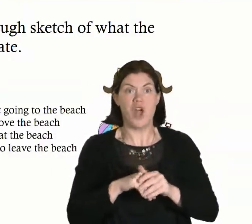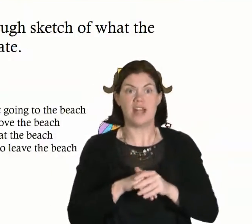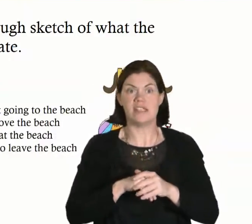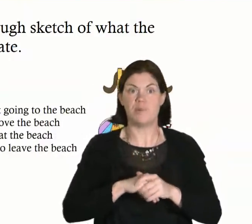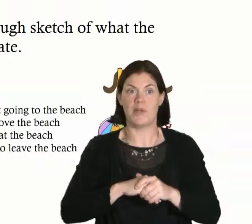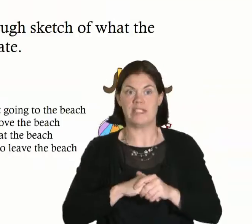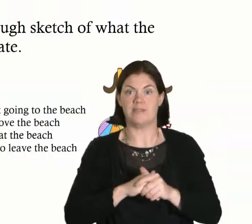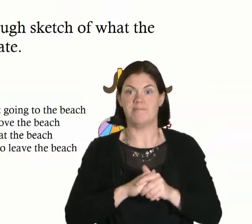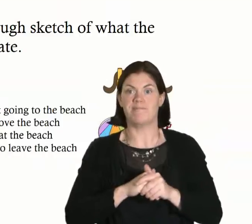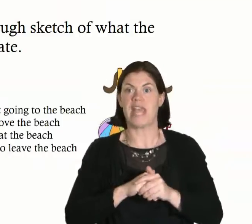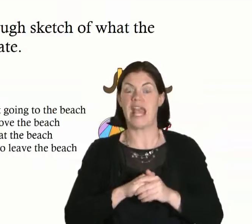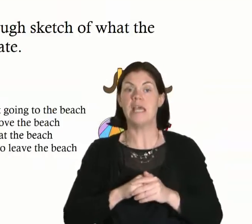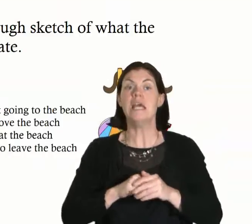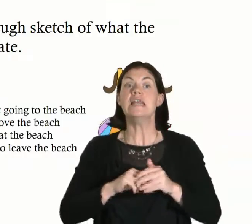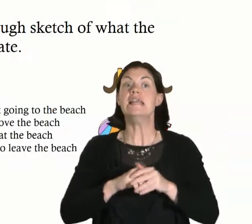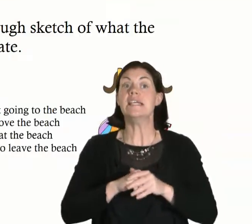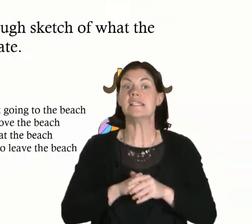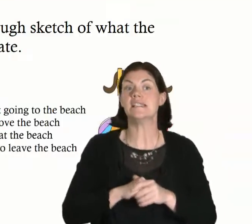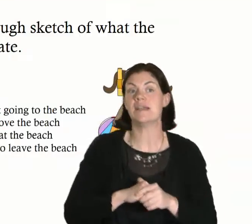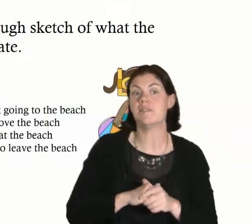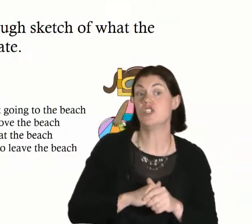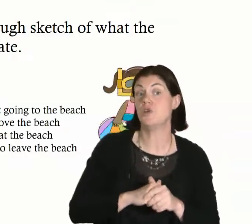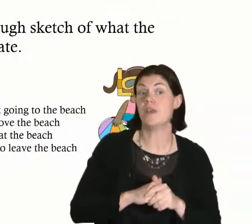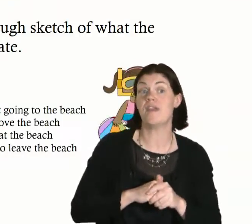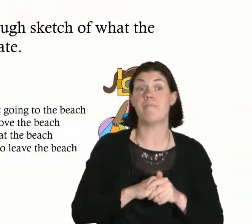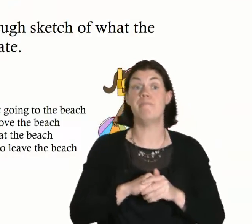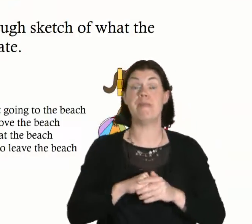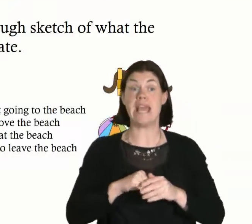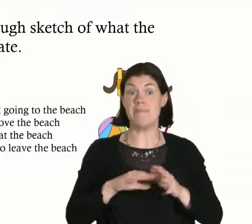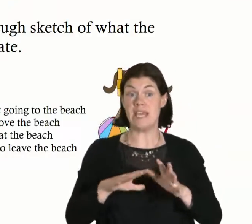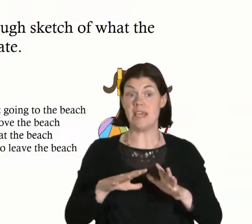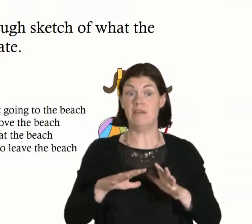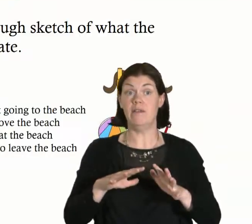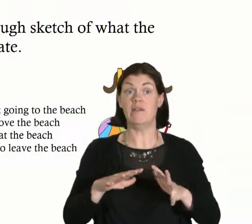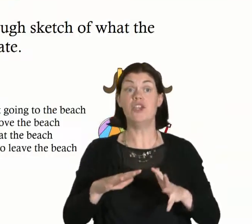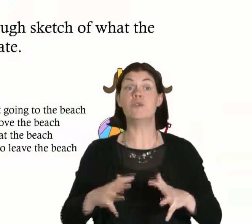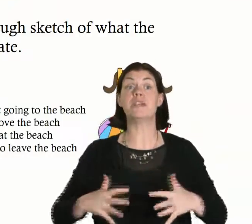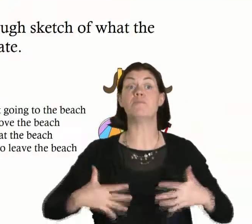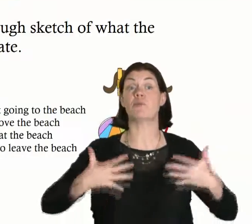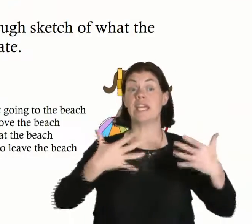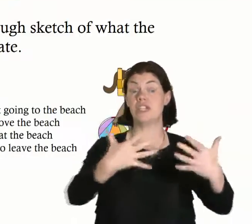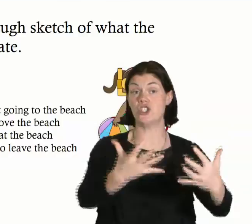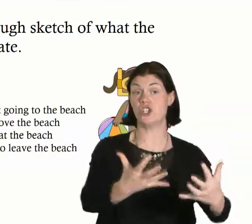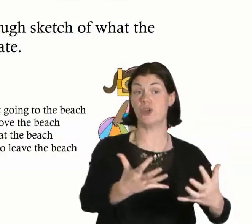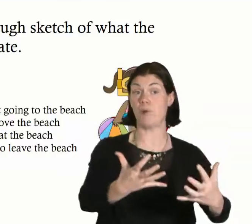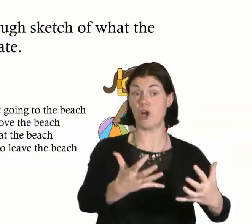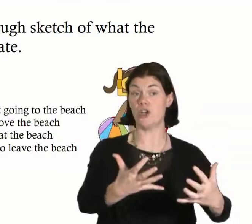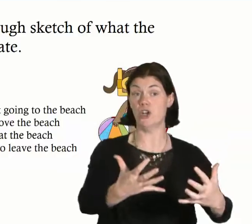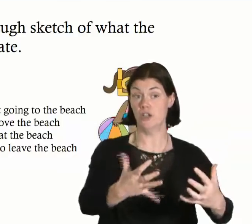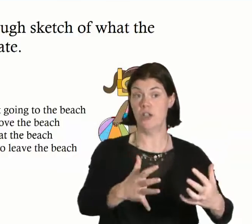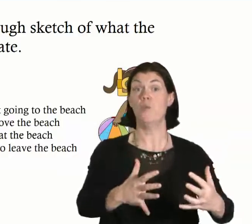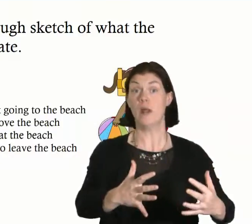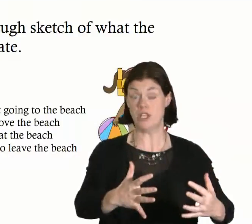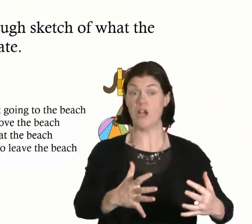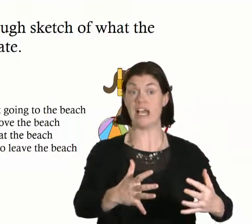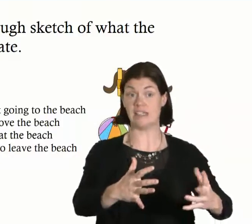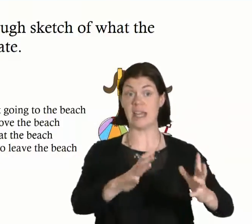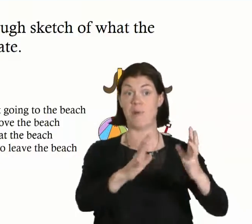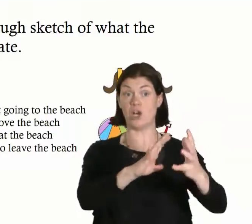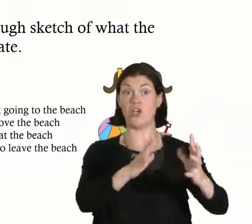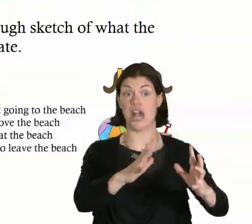No, not at this point. Okay? This is something, Jonah, that maybe you can bring to your partner when